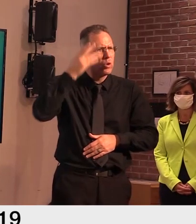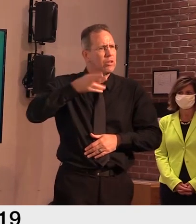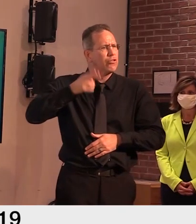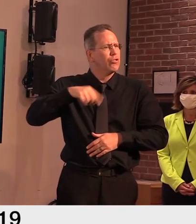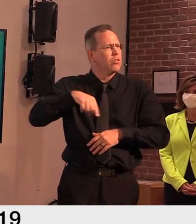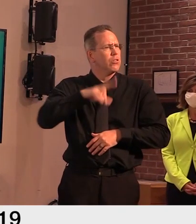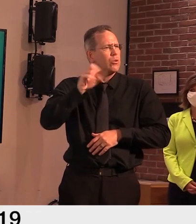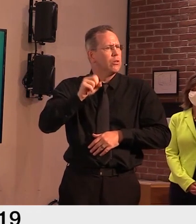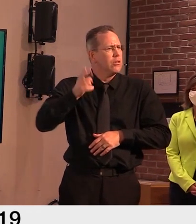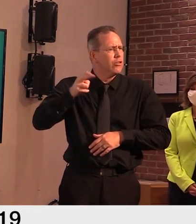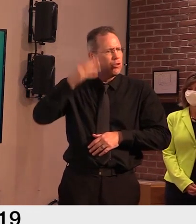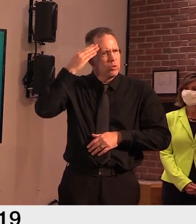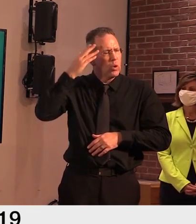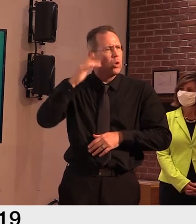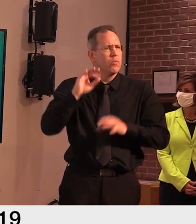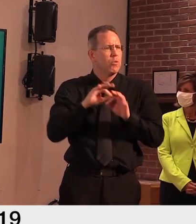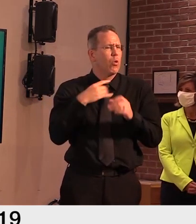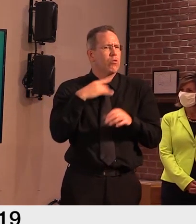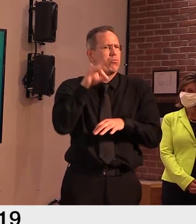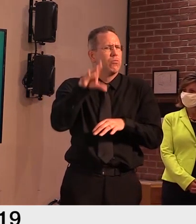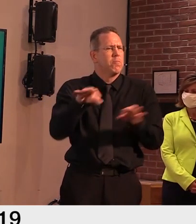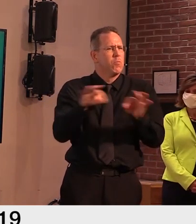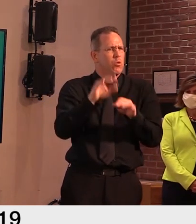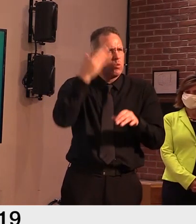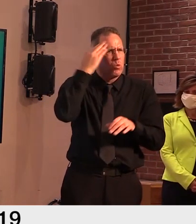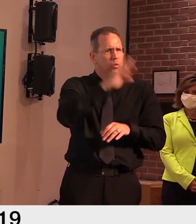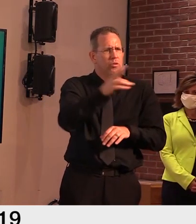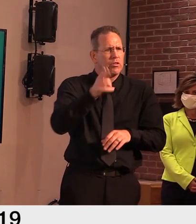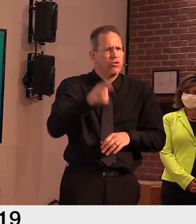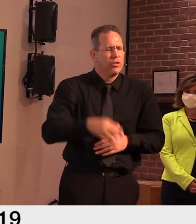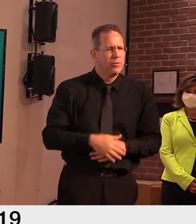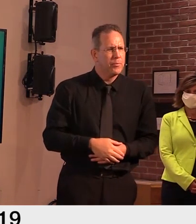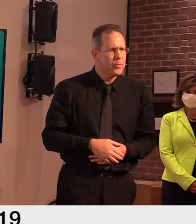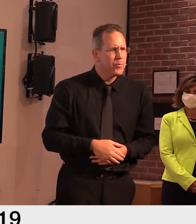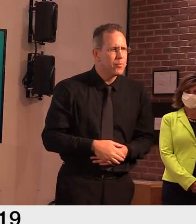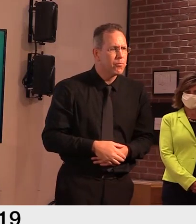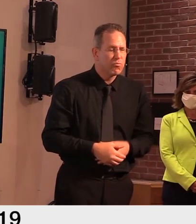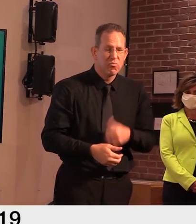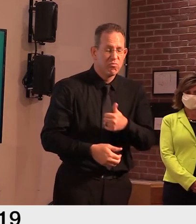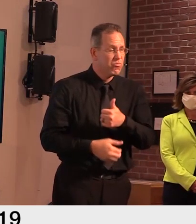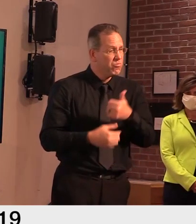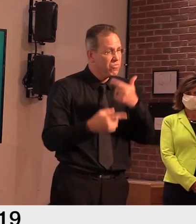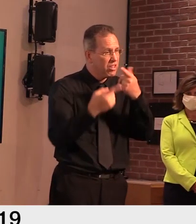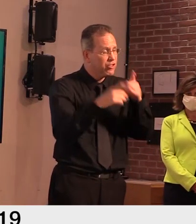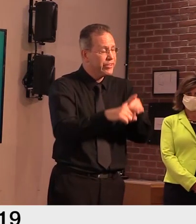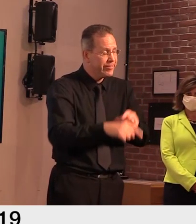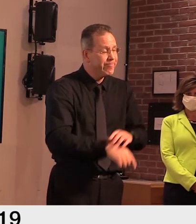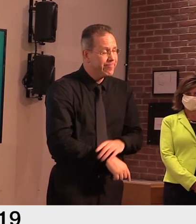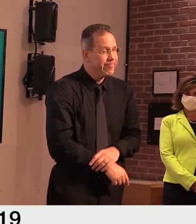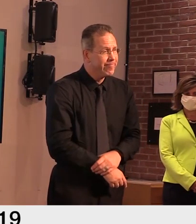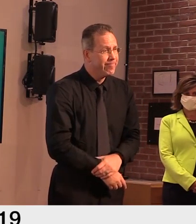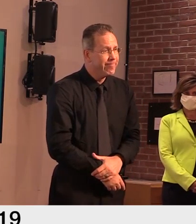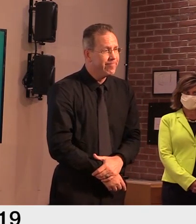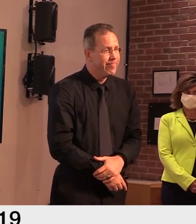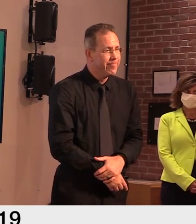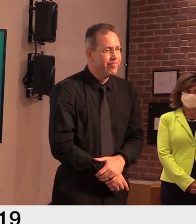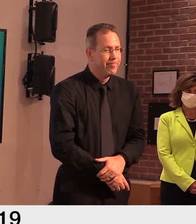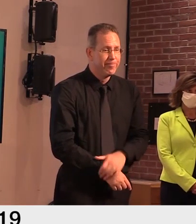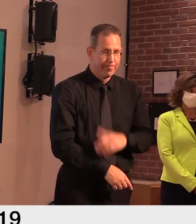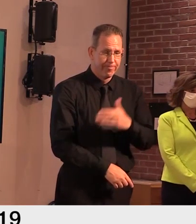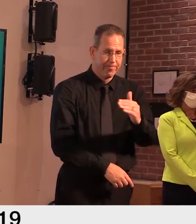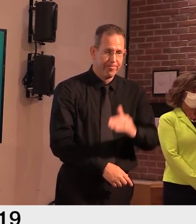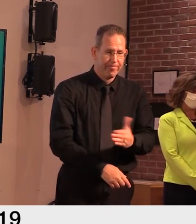of the message. And as a historian, amateur historian myself, I'm all for more history. The more history, the